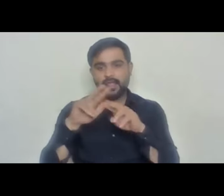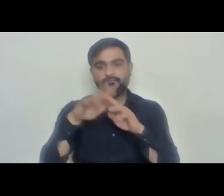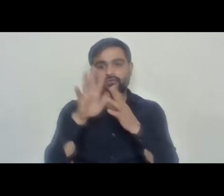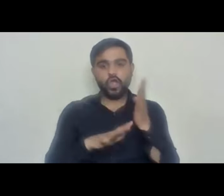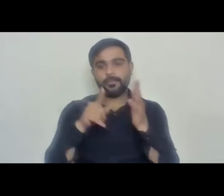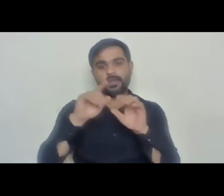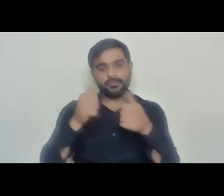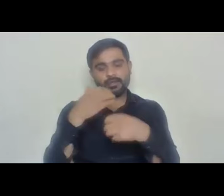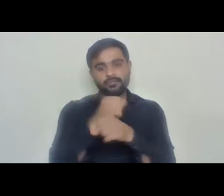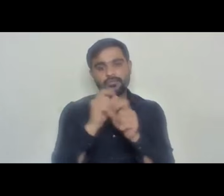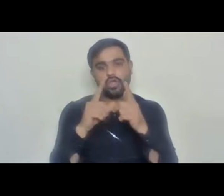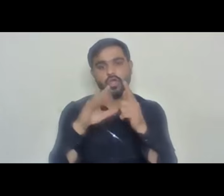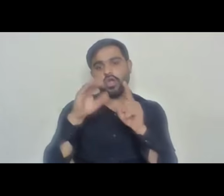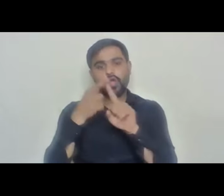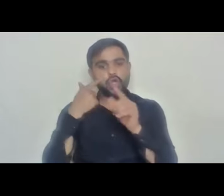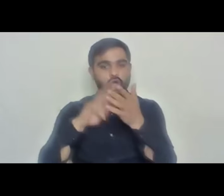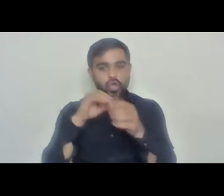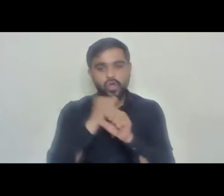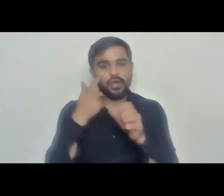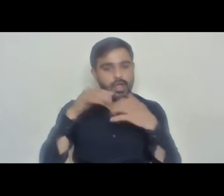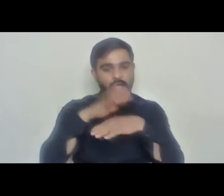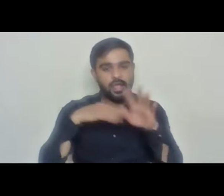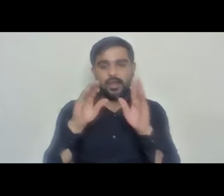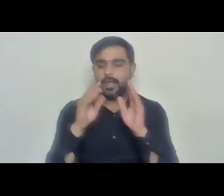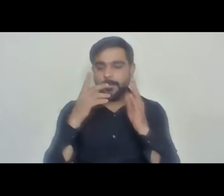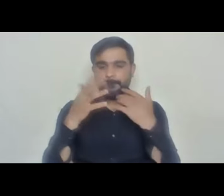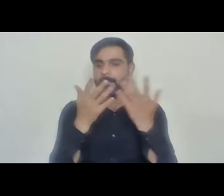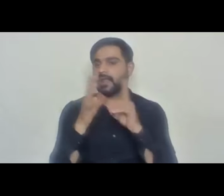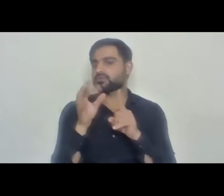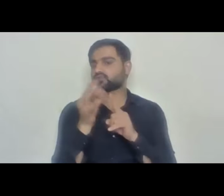do the coding, or whatever analysis plan that you have, you can apply.